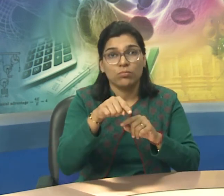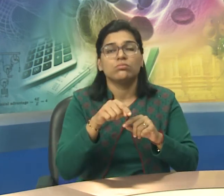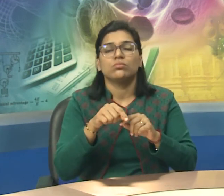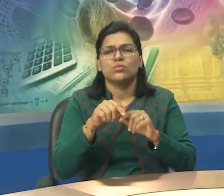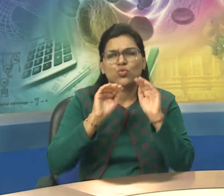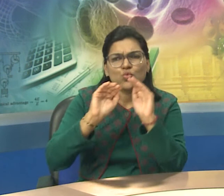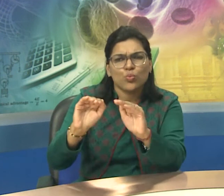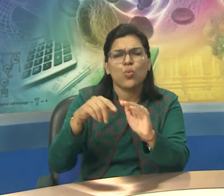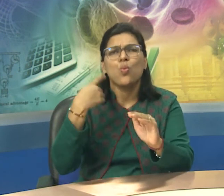BPO